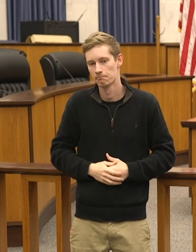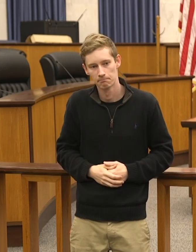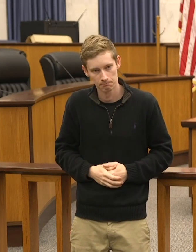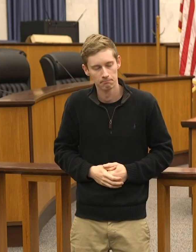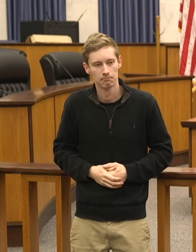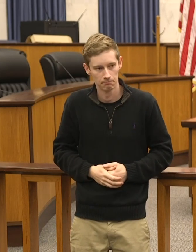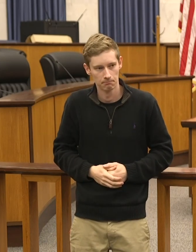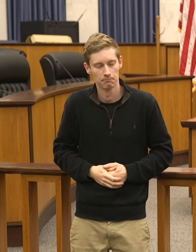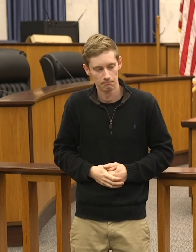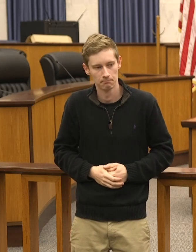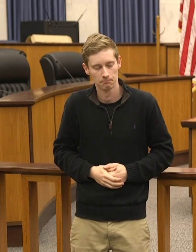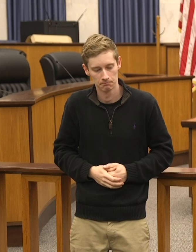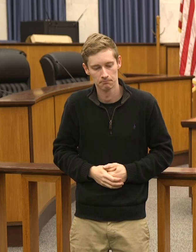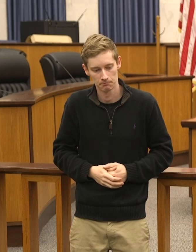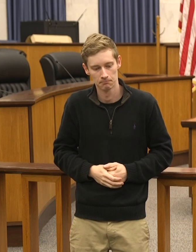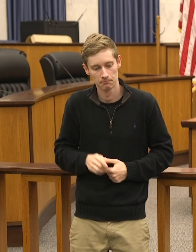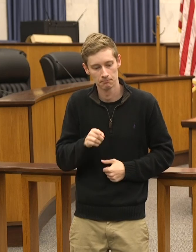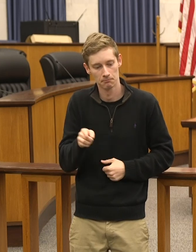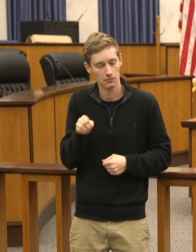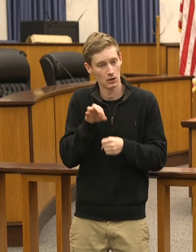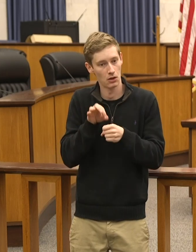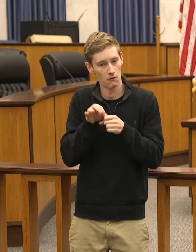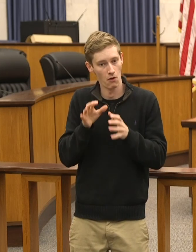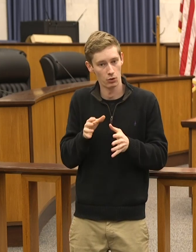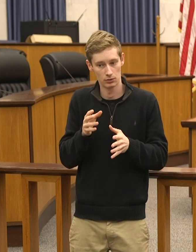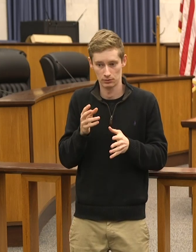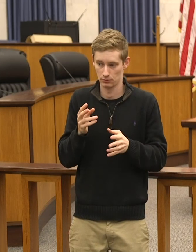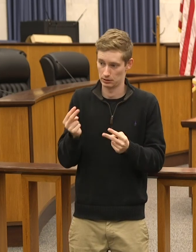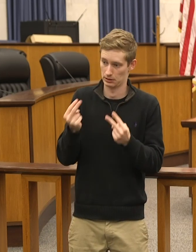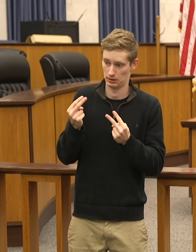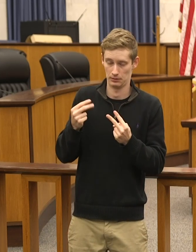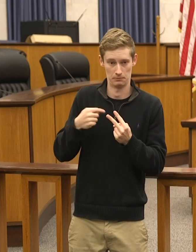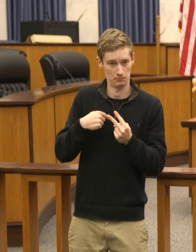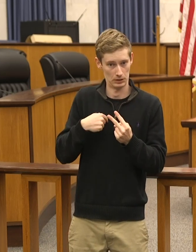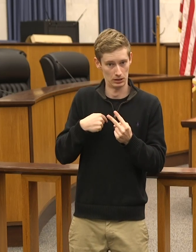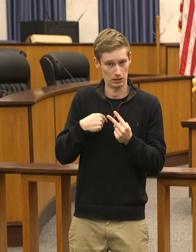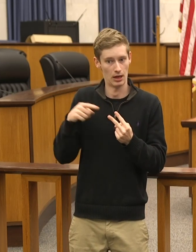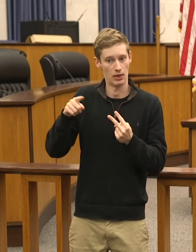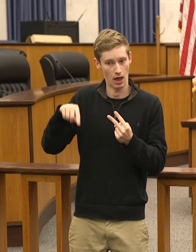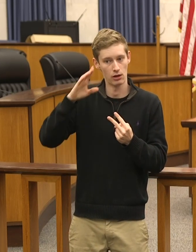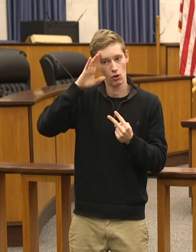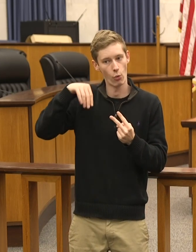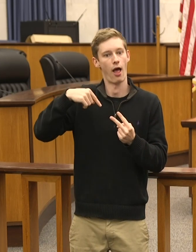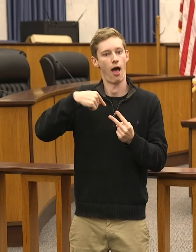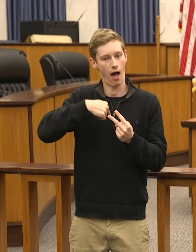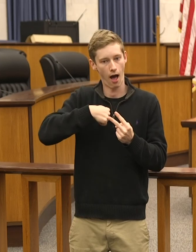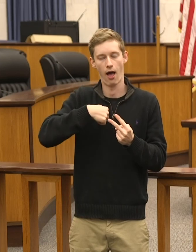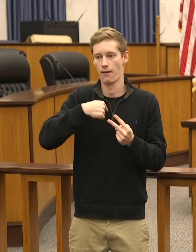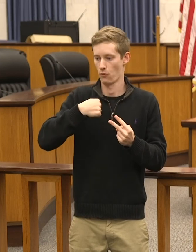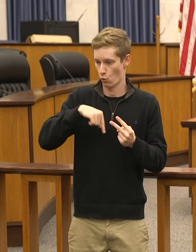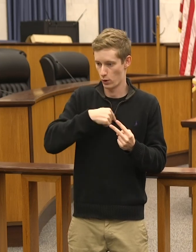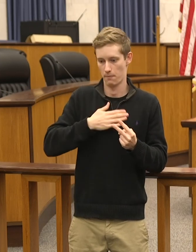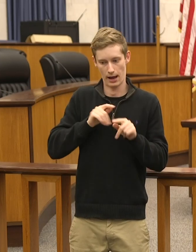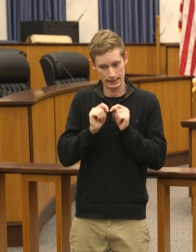voters have seen from me and my administration is that we love the work that we do. And, I